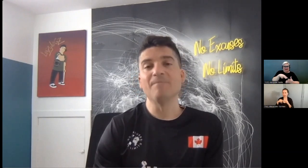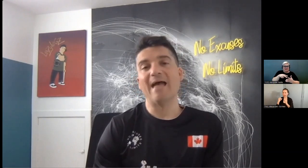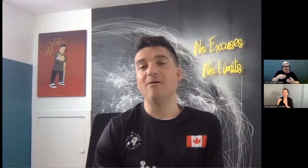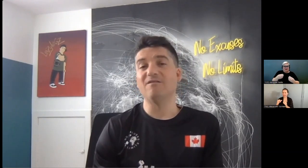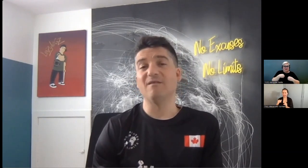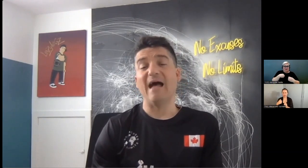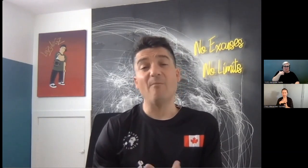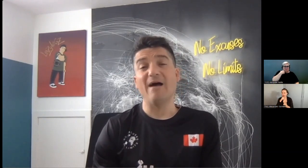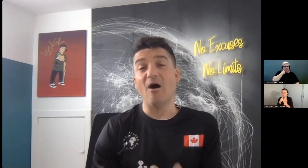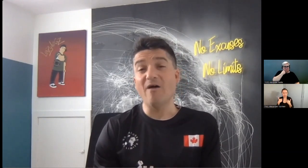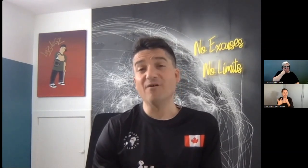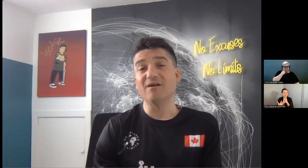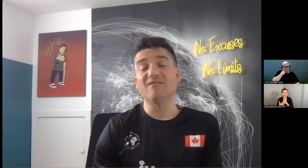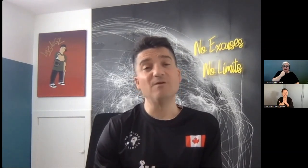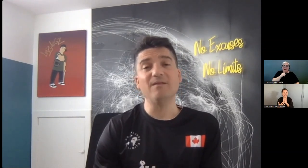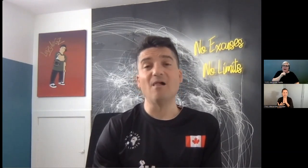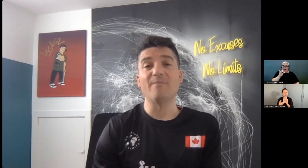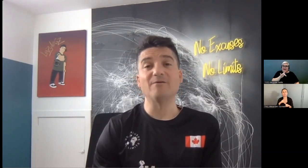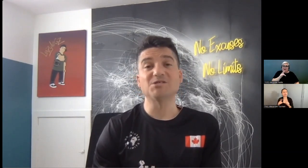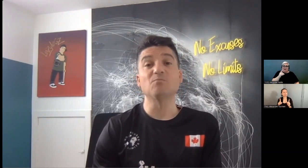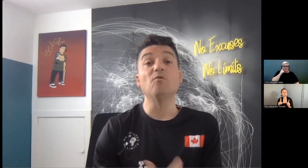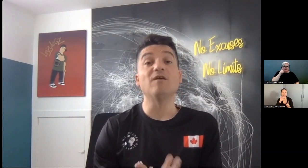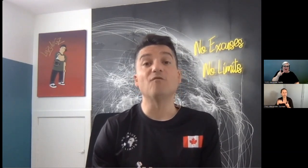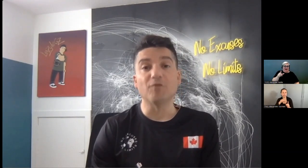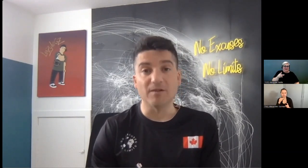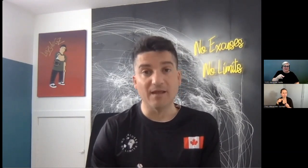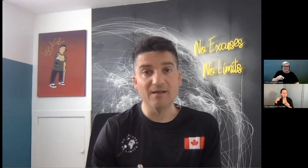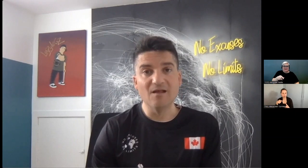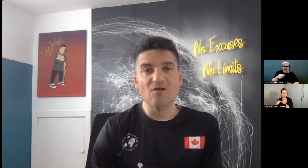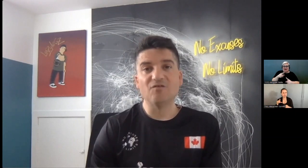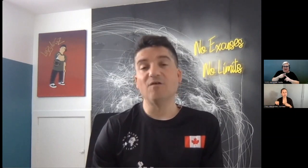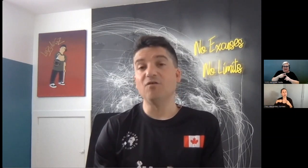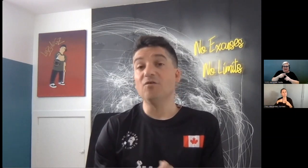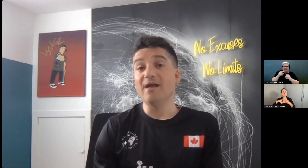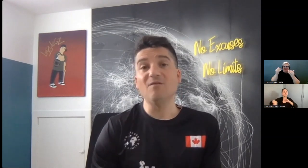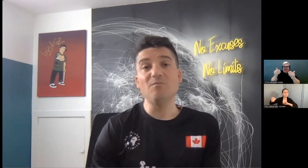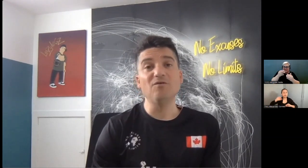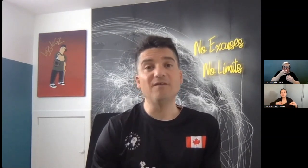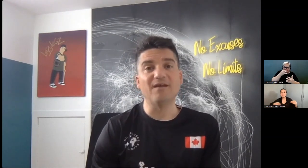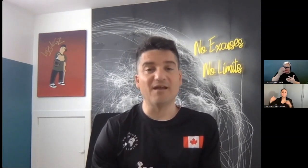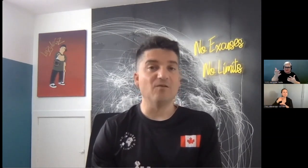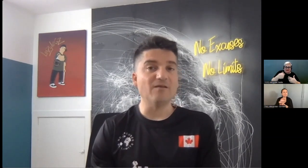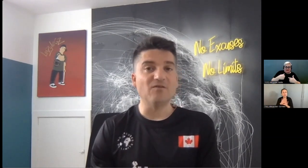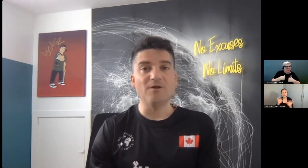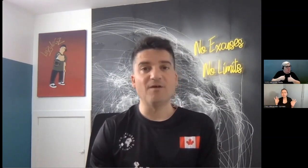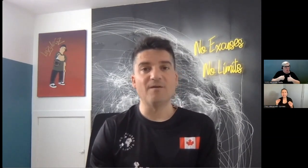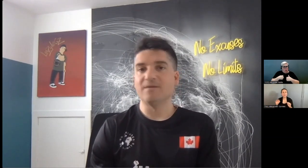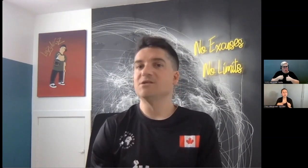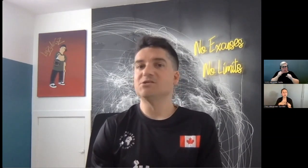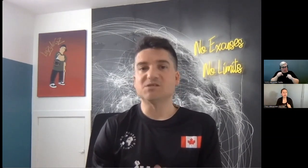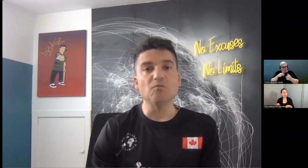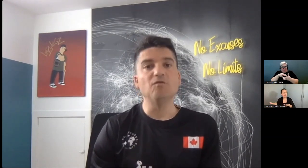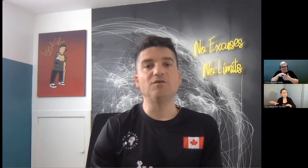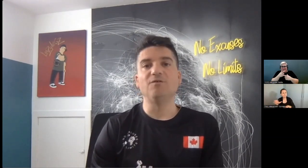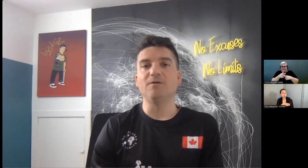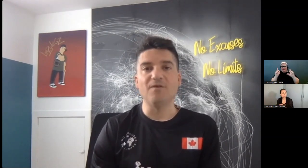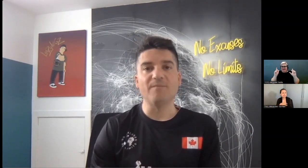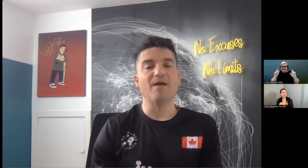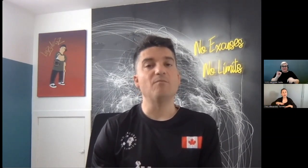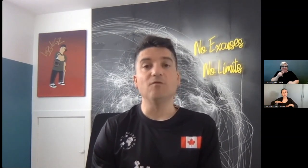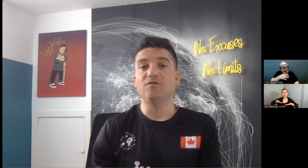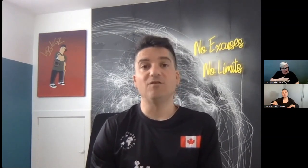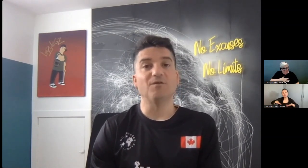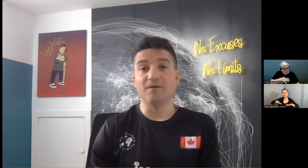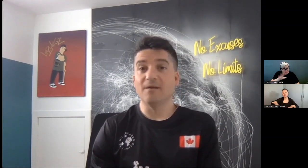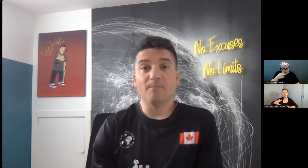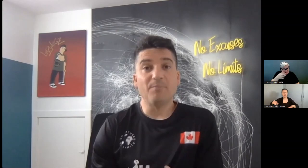technique. However, it's really all about just moving freely. So if you like the music and you like the rhythm, just move to the rhythm